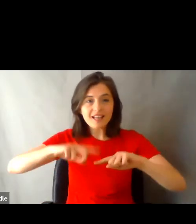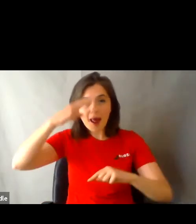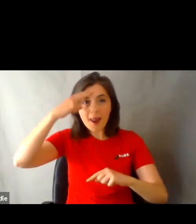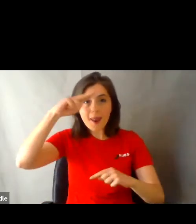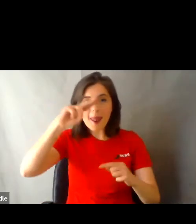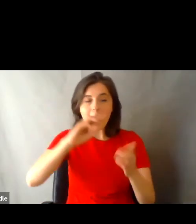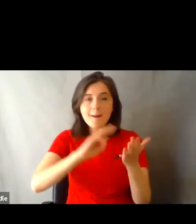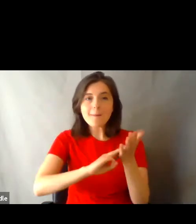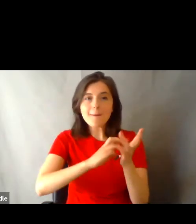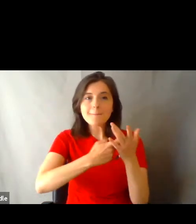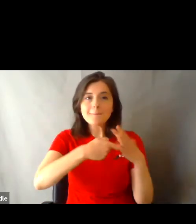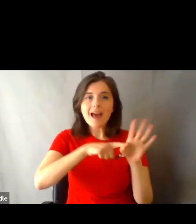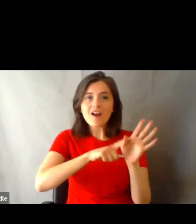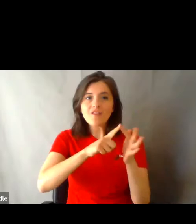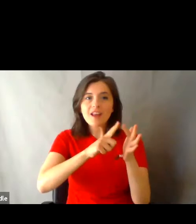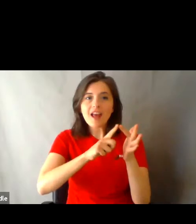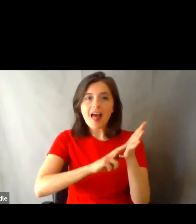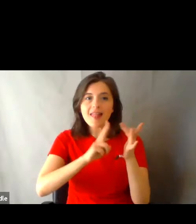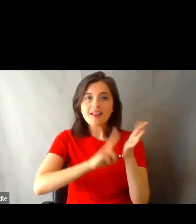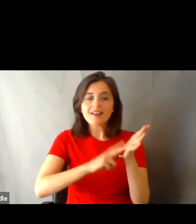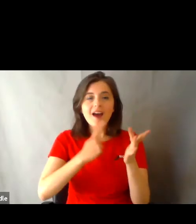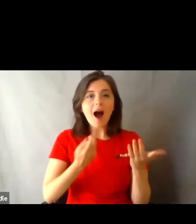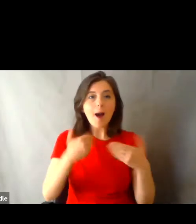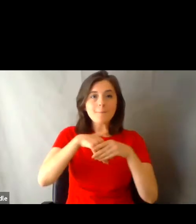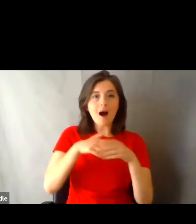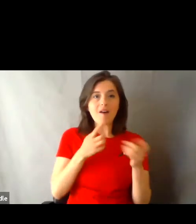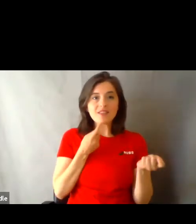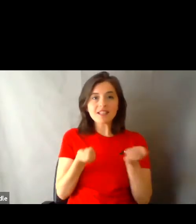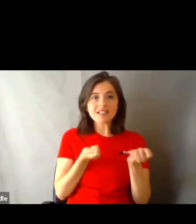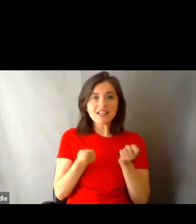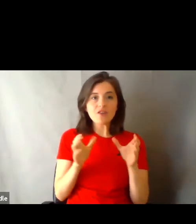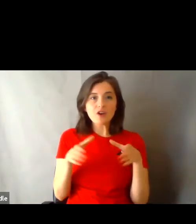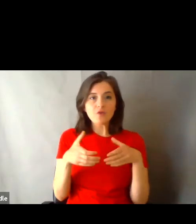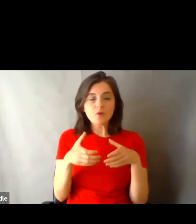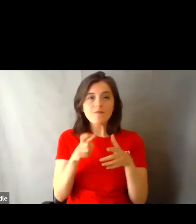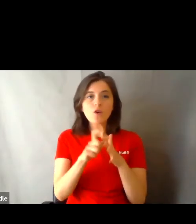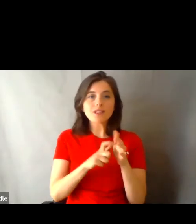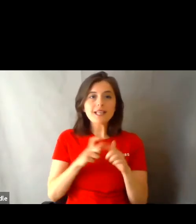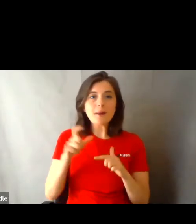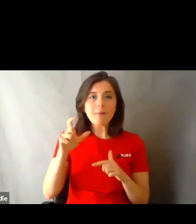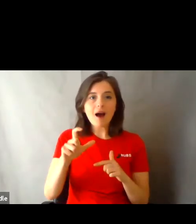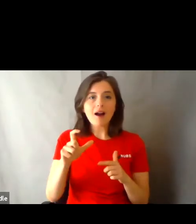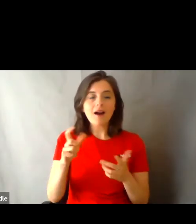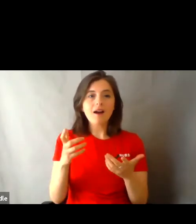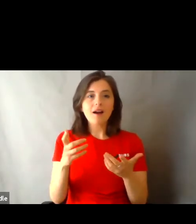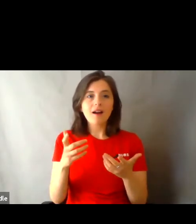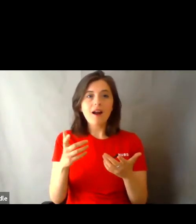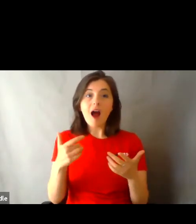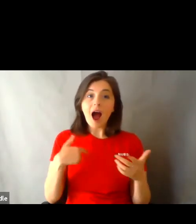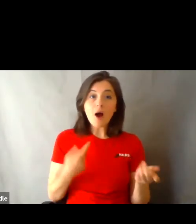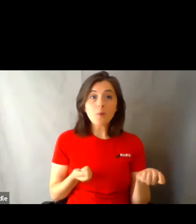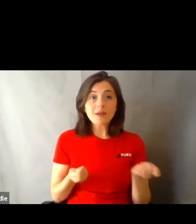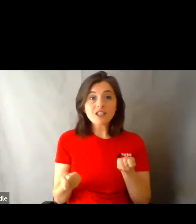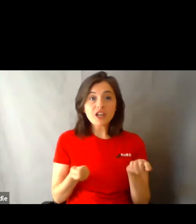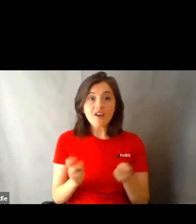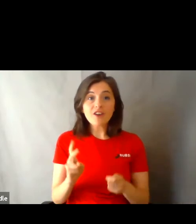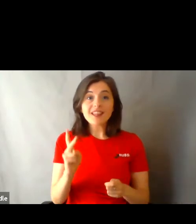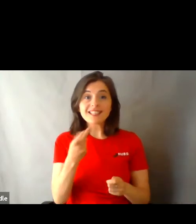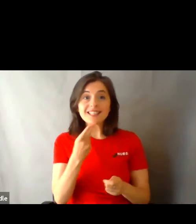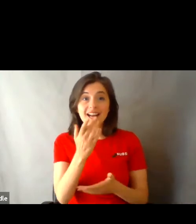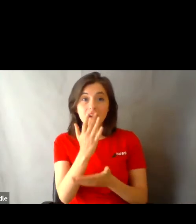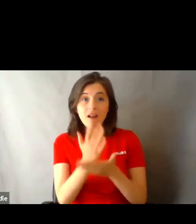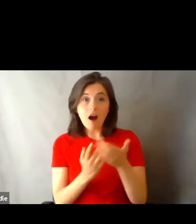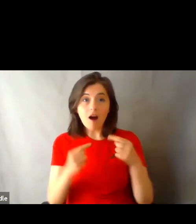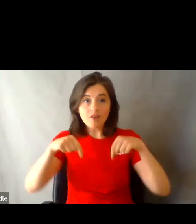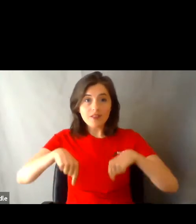Mary Ellen, and I'm part of the steering group for DPAC, and I'll be chairing the second half of this